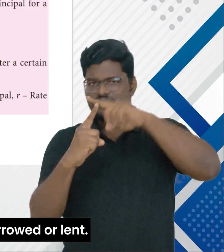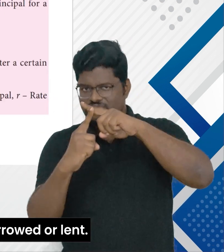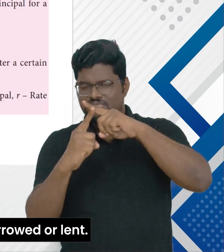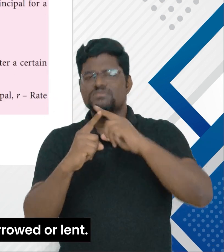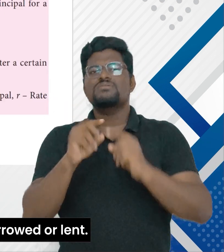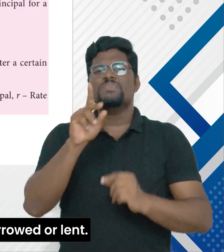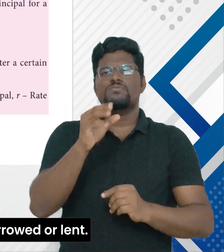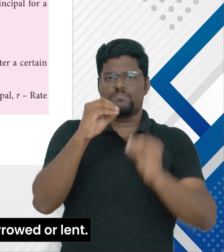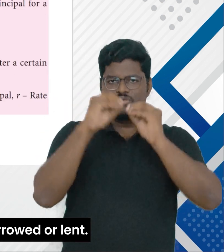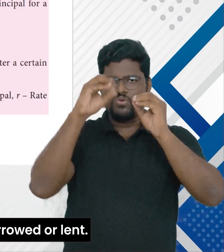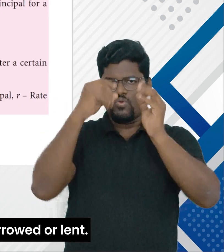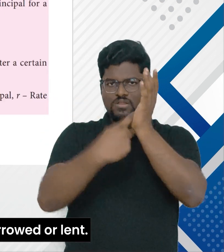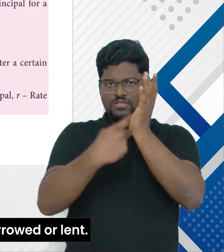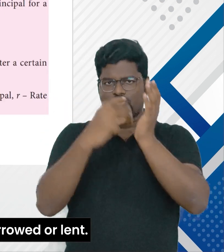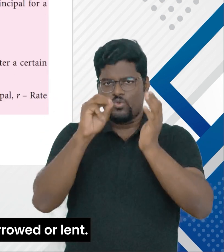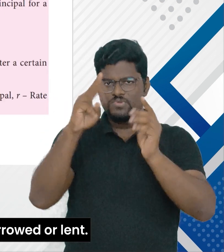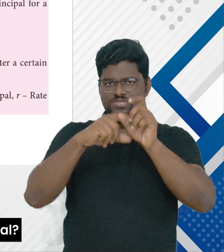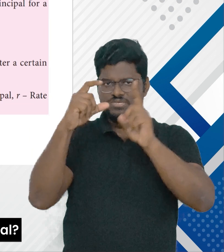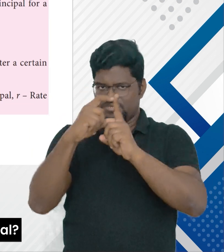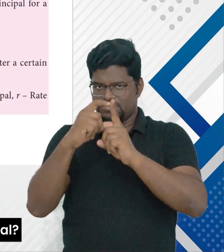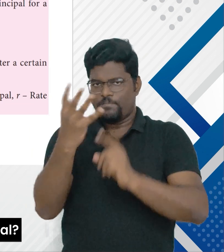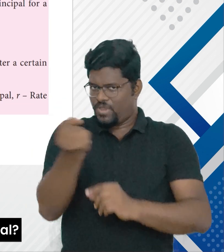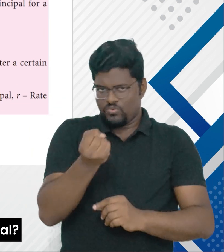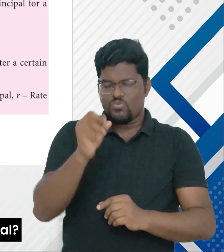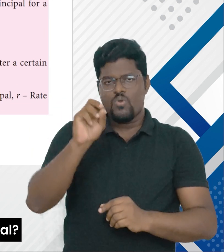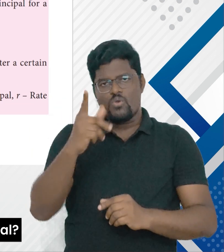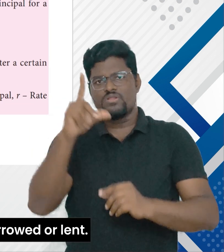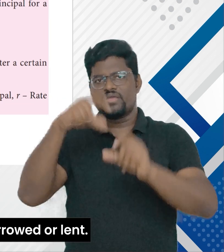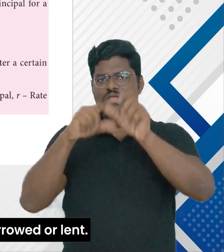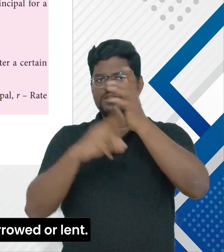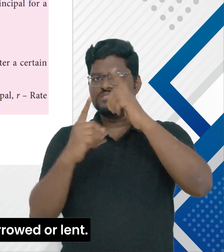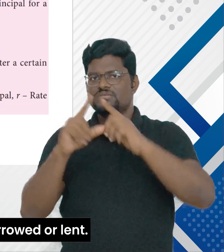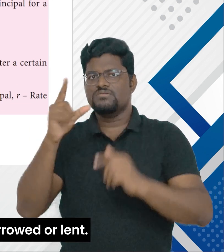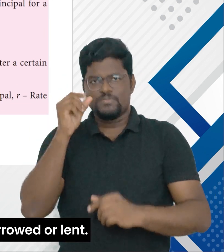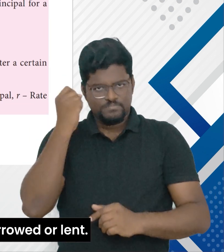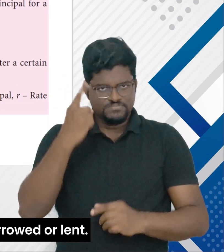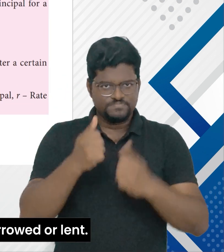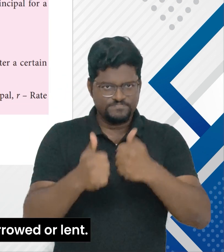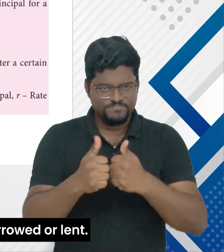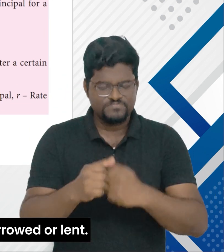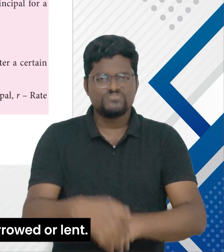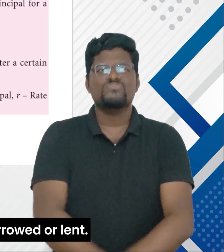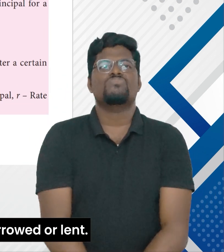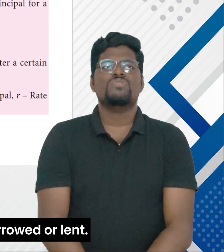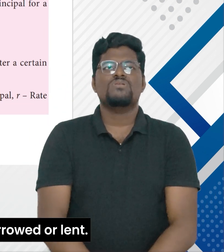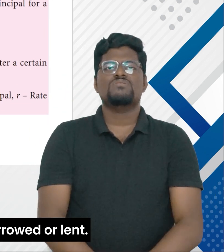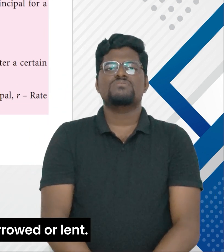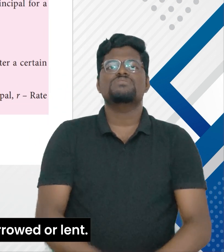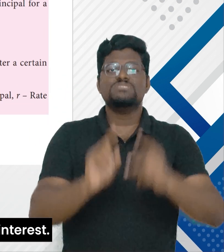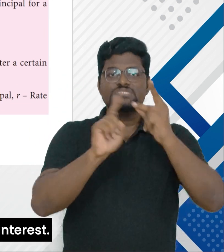Principal is the money borrowed or lent. What is principal? Principal is the money borrowed or